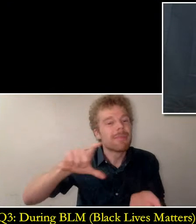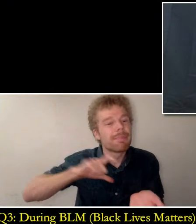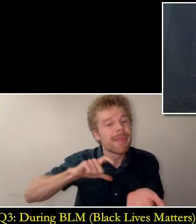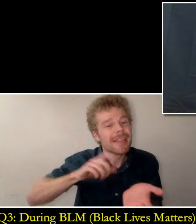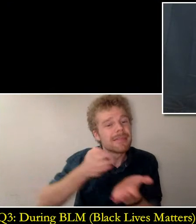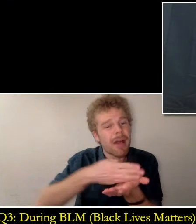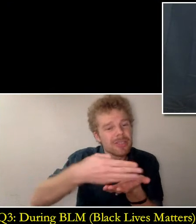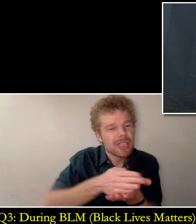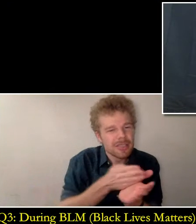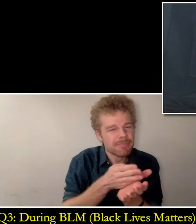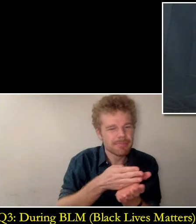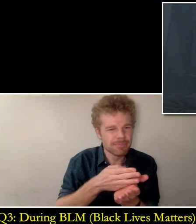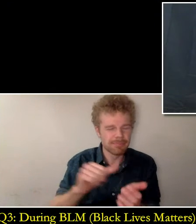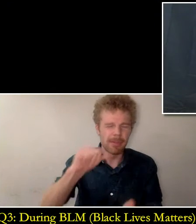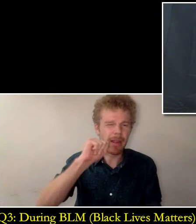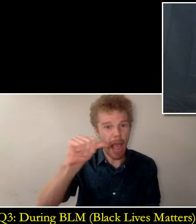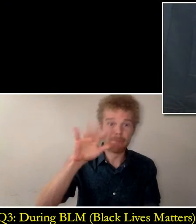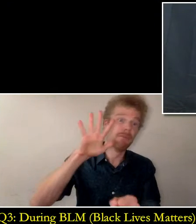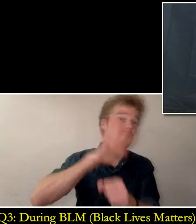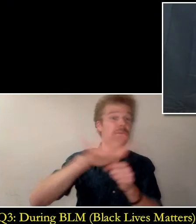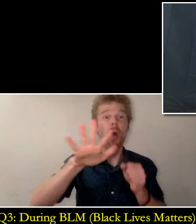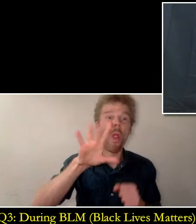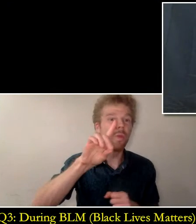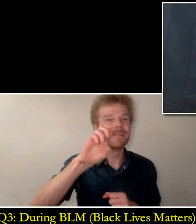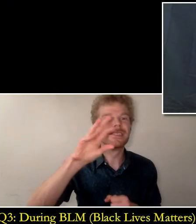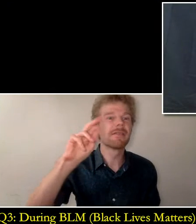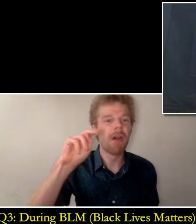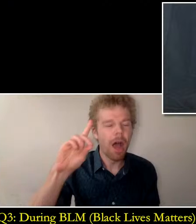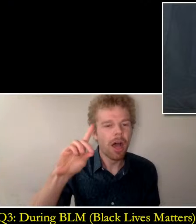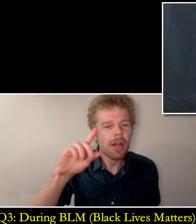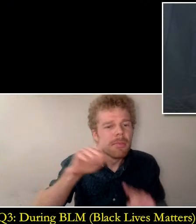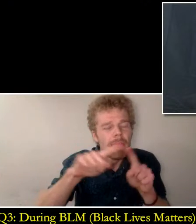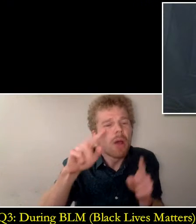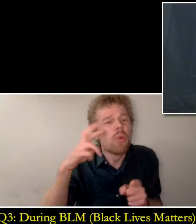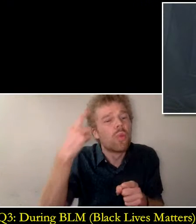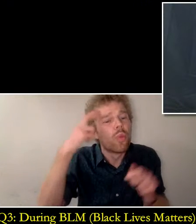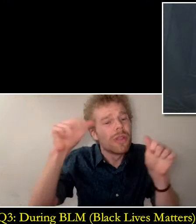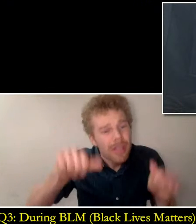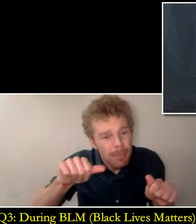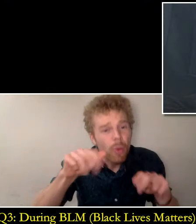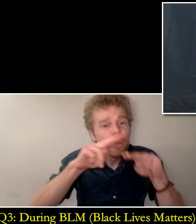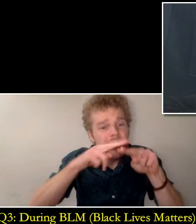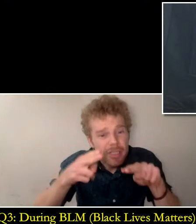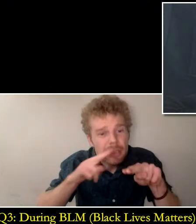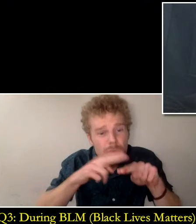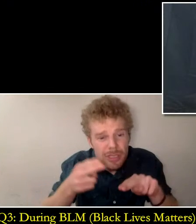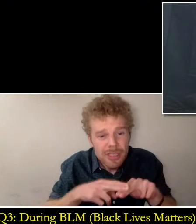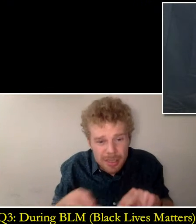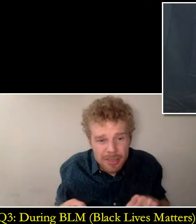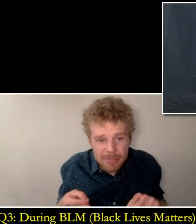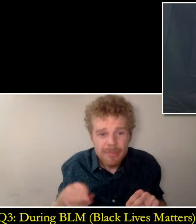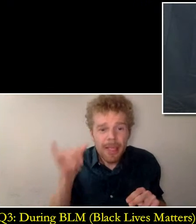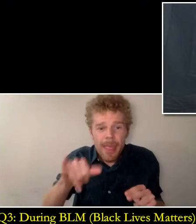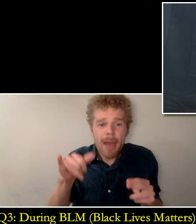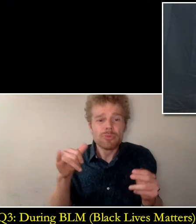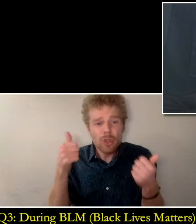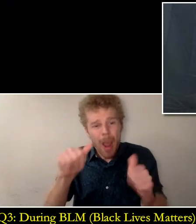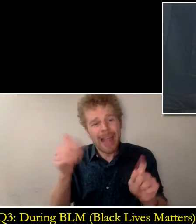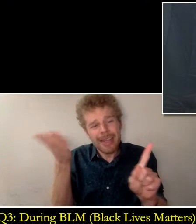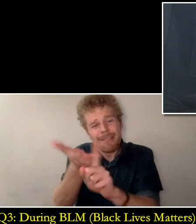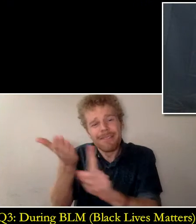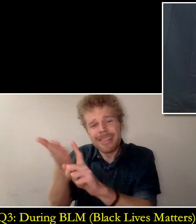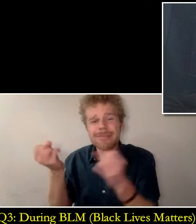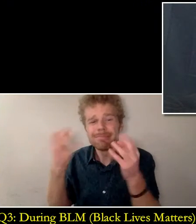many people started to push for a reduction in the police budget, not fully